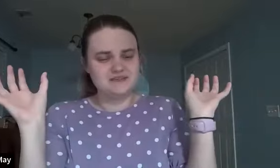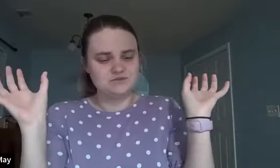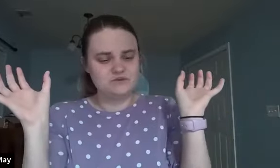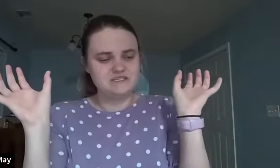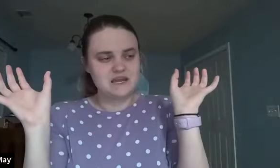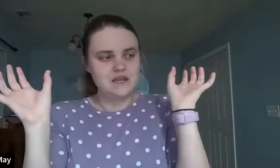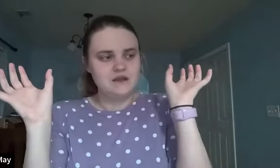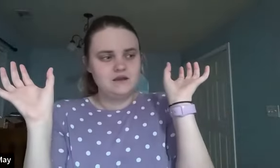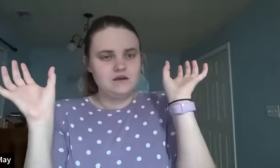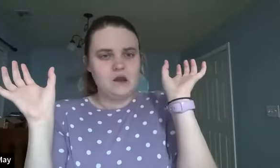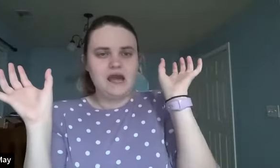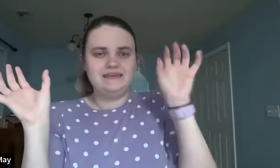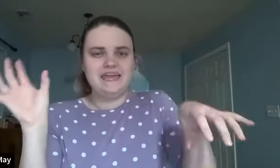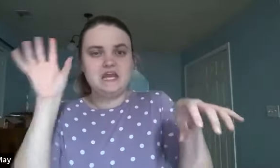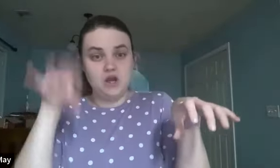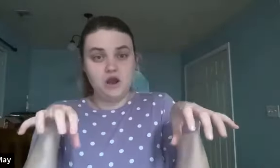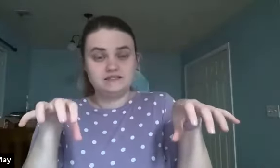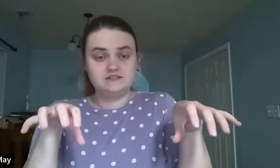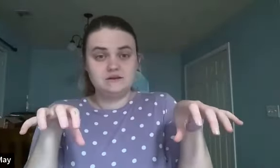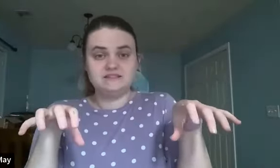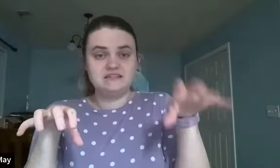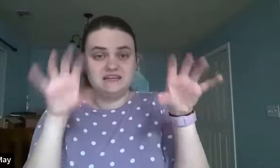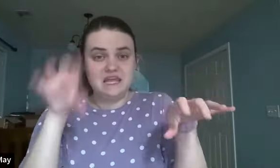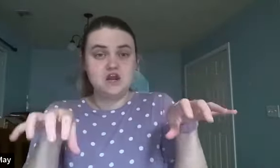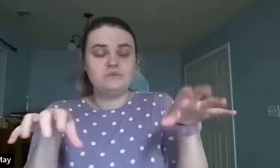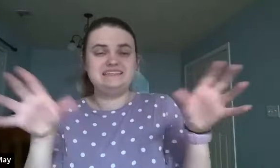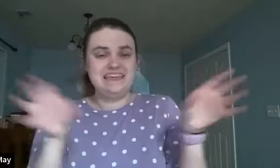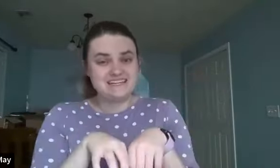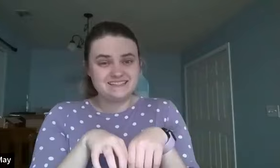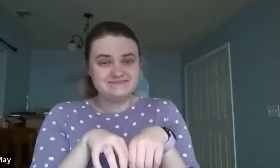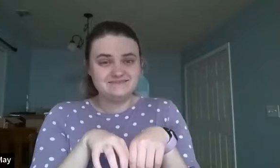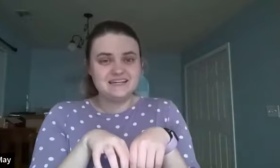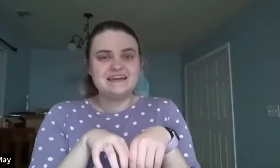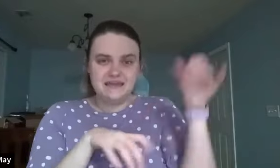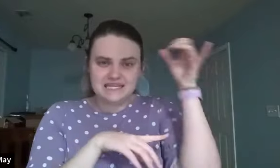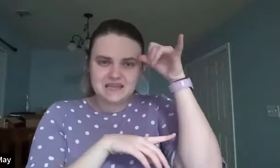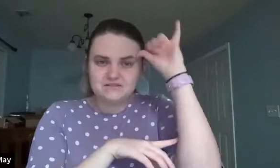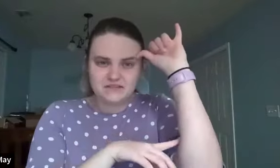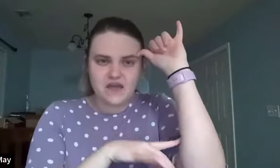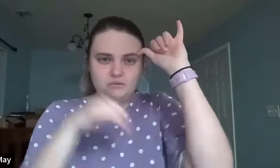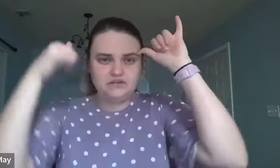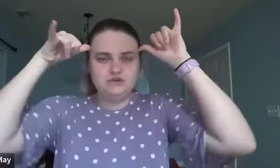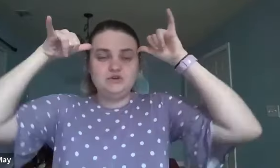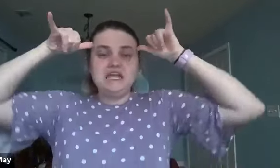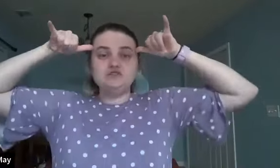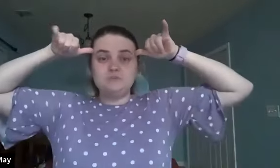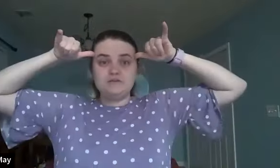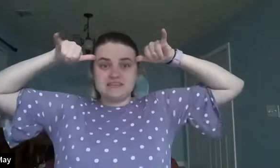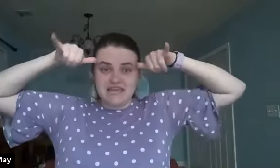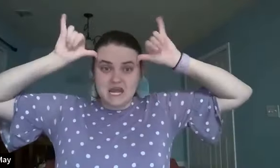this. When we say, I cannot, instead of saying cannot, we say can't. It's kind of like that. When you can use both and say